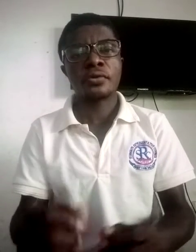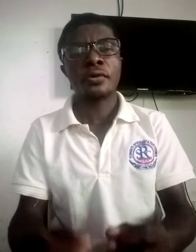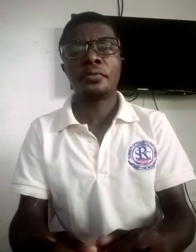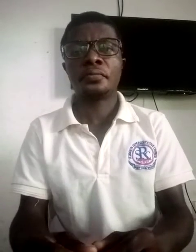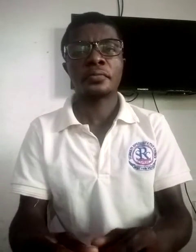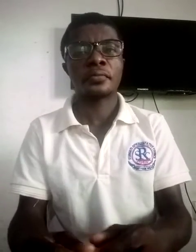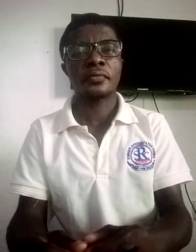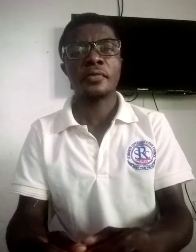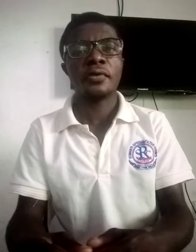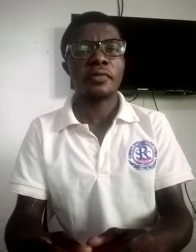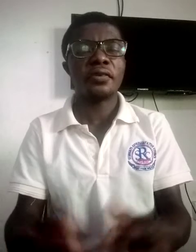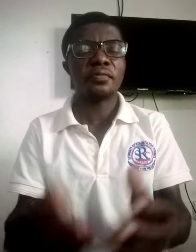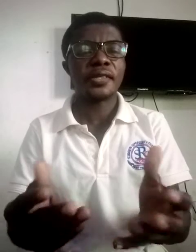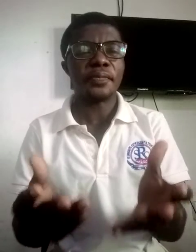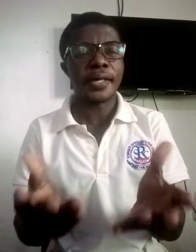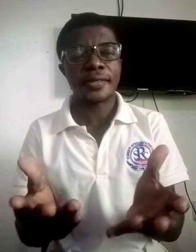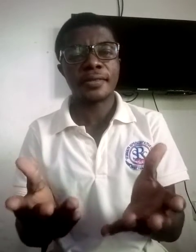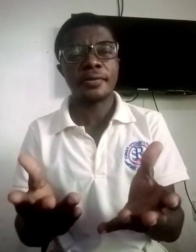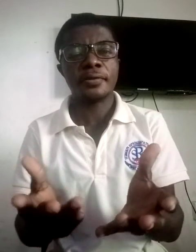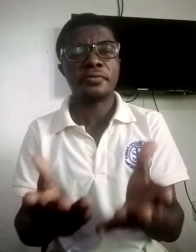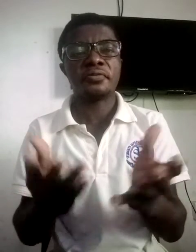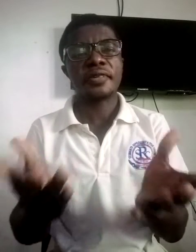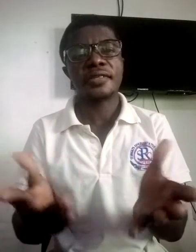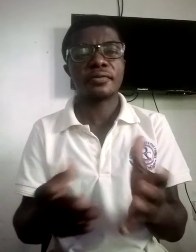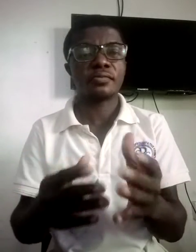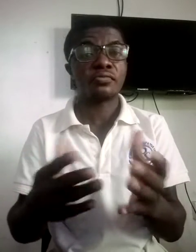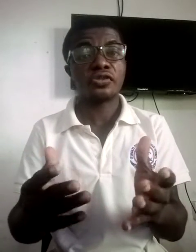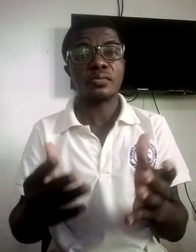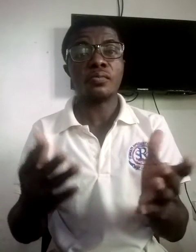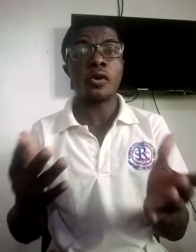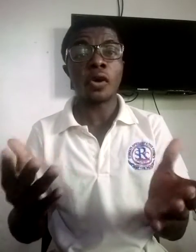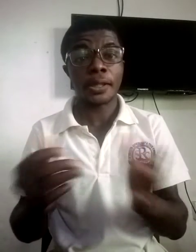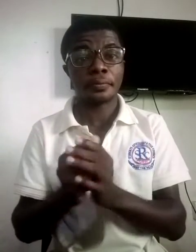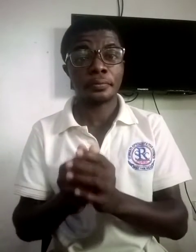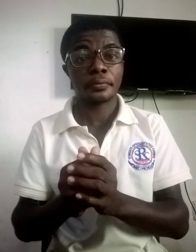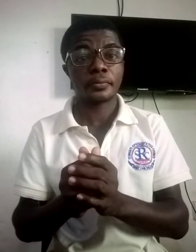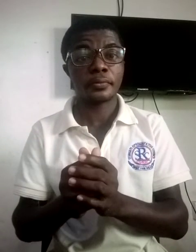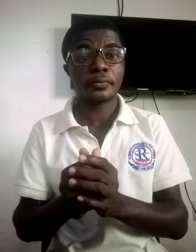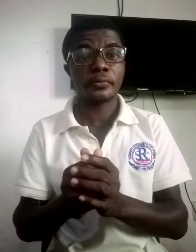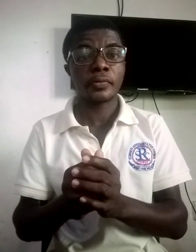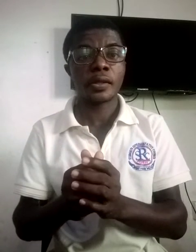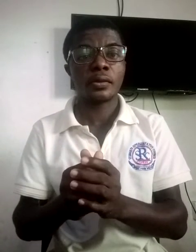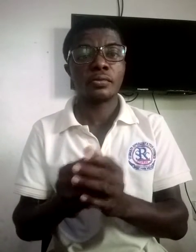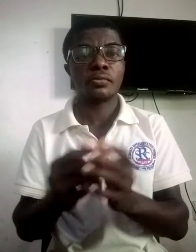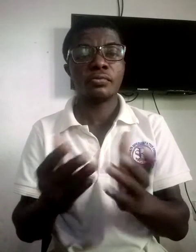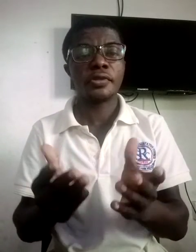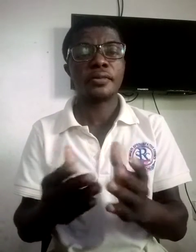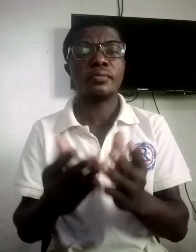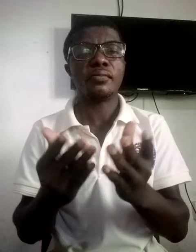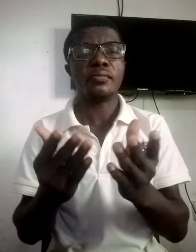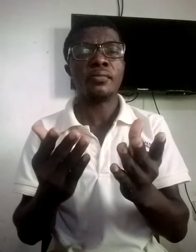So when you meet a person, you greet good morning. Good